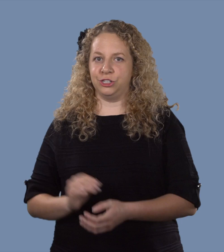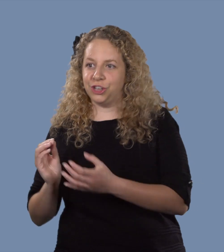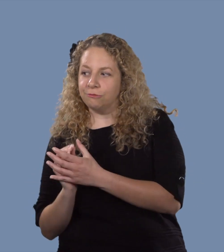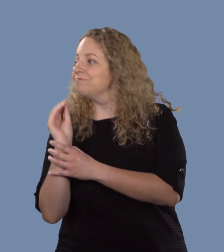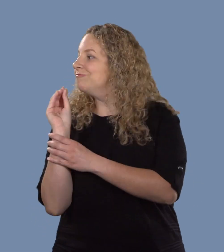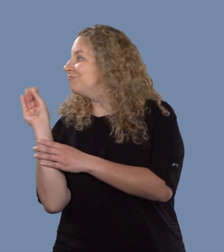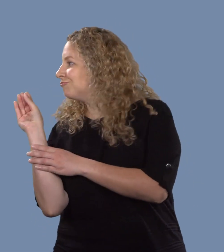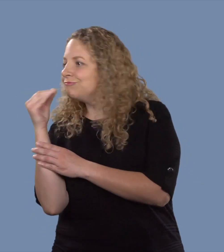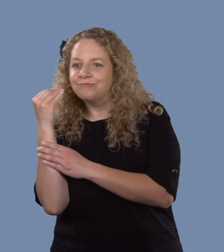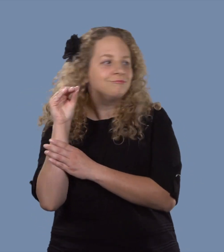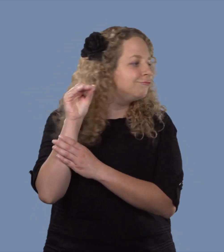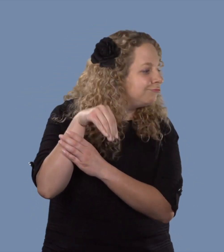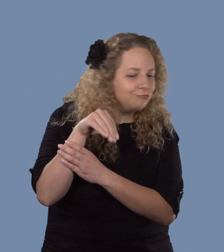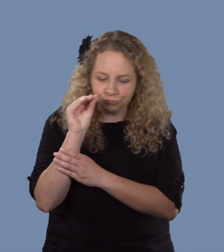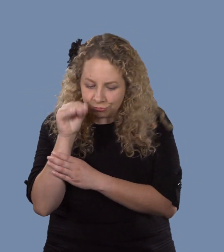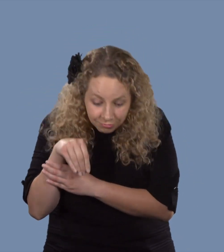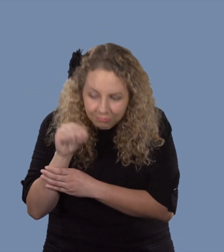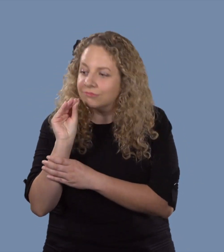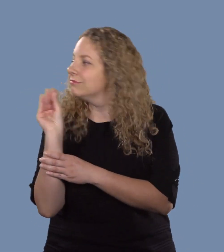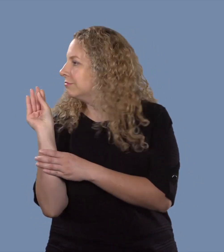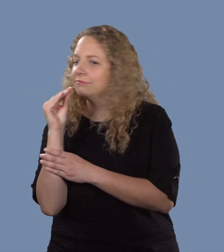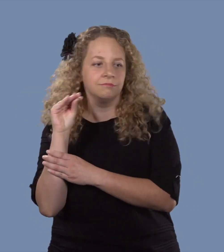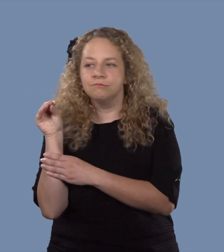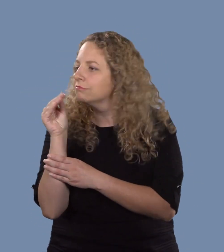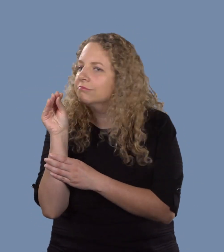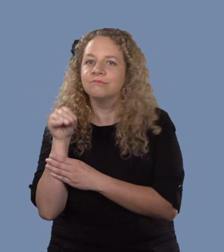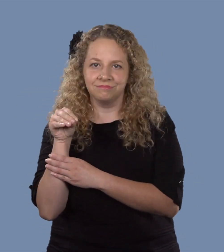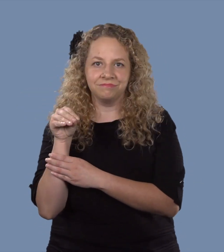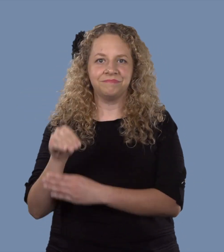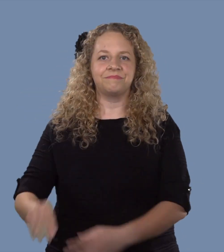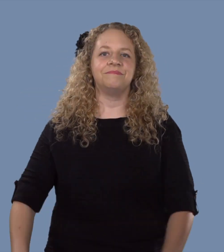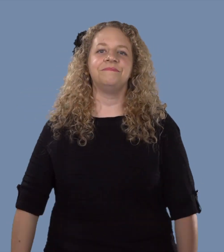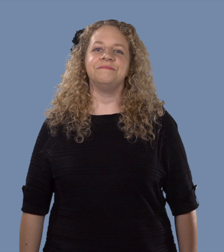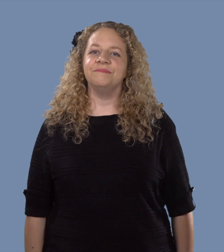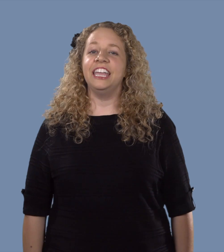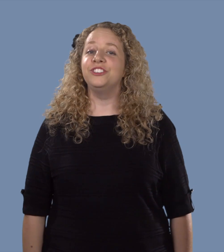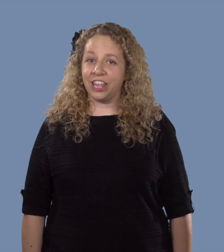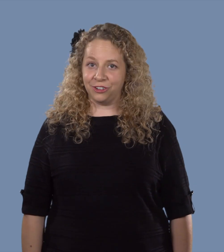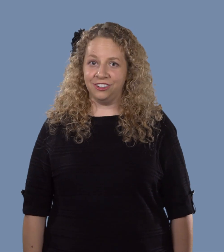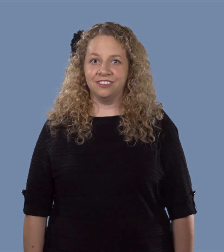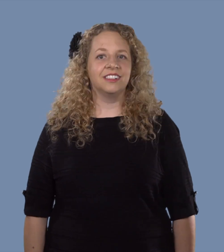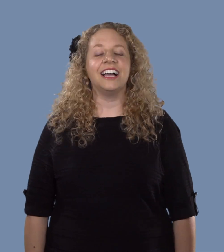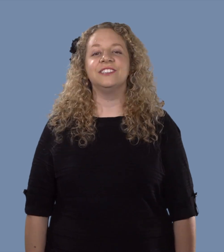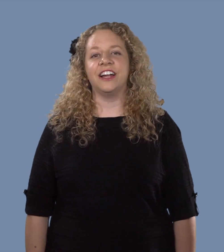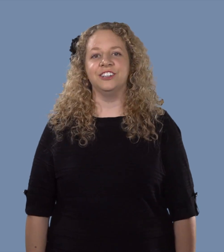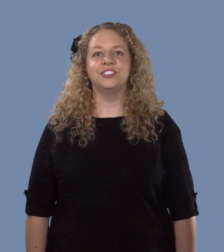In general, classifiers should be used whenever possible instead of signing. The first category of classifiers is